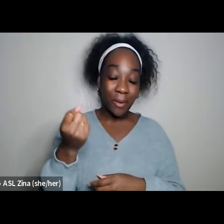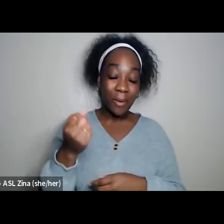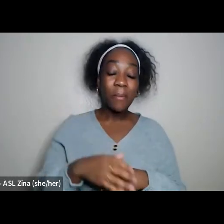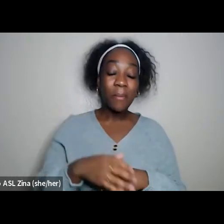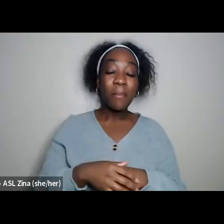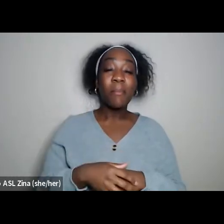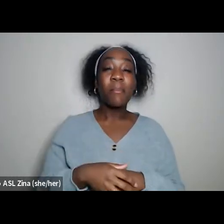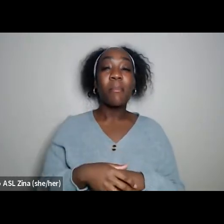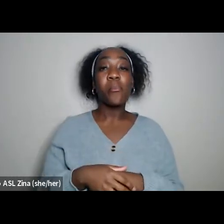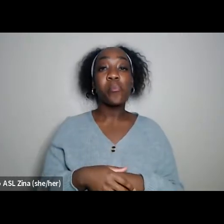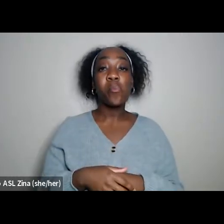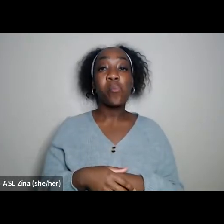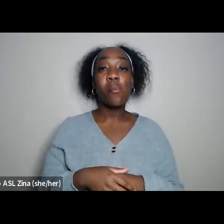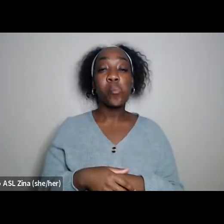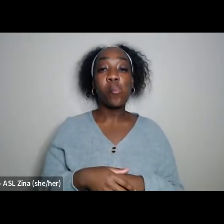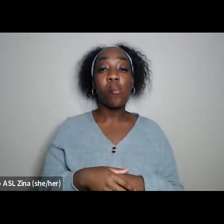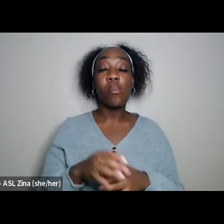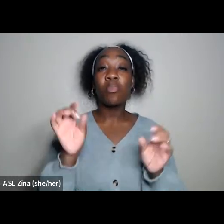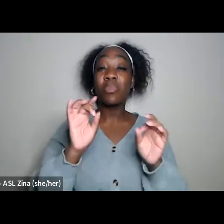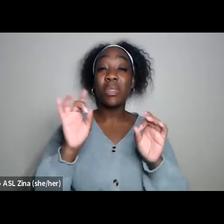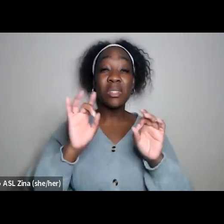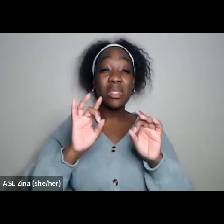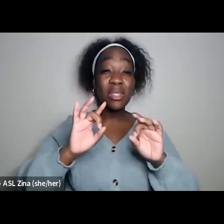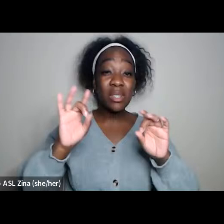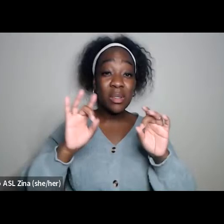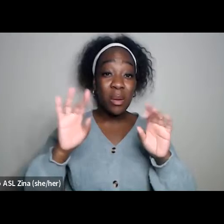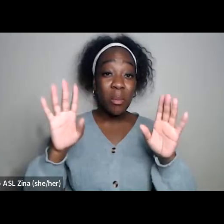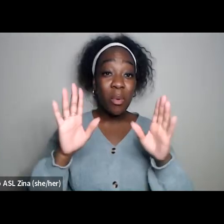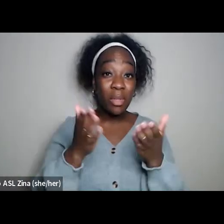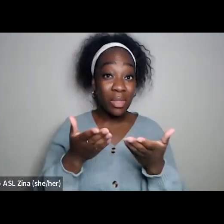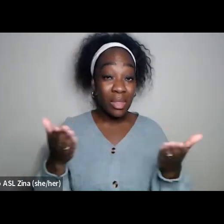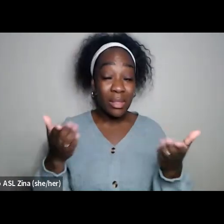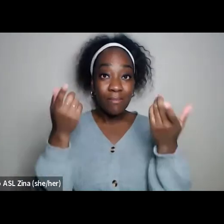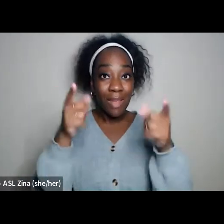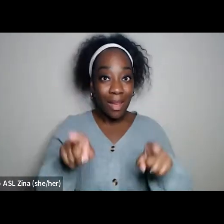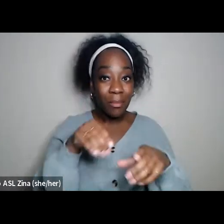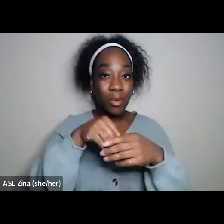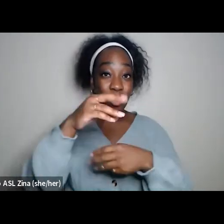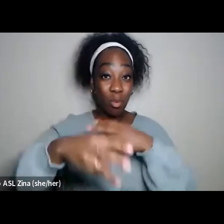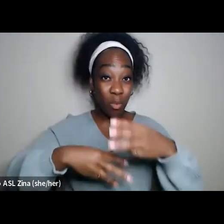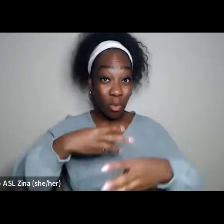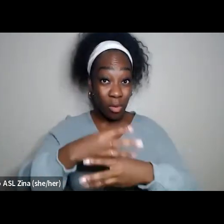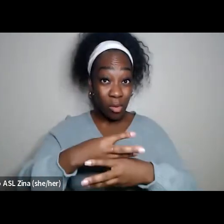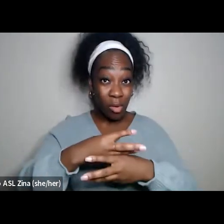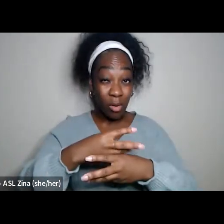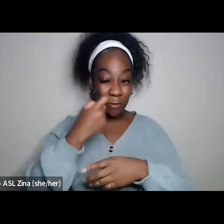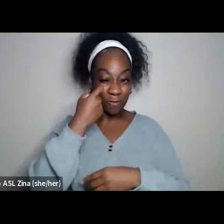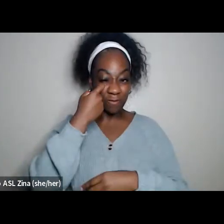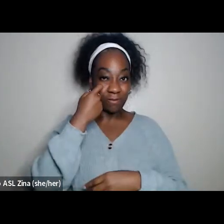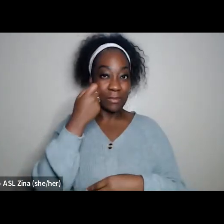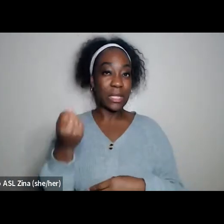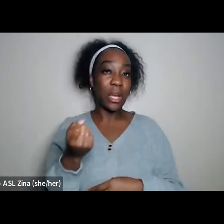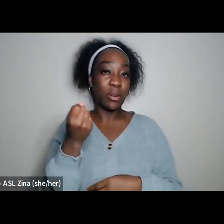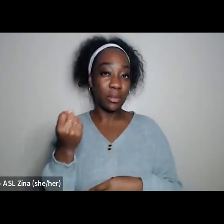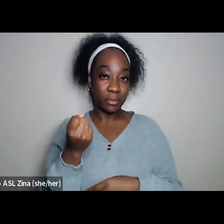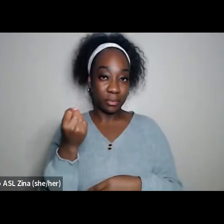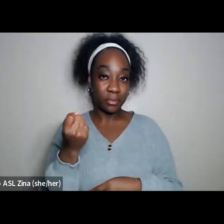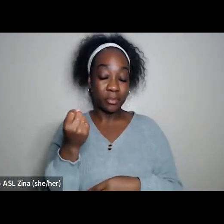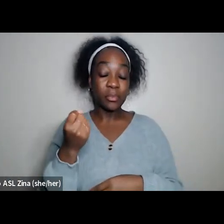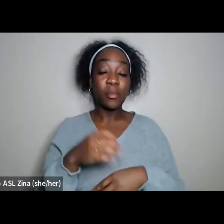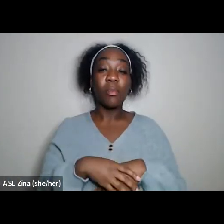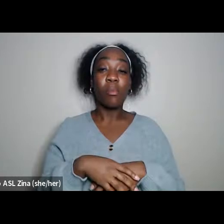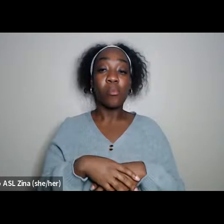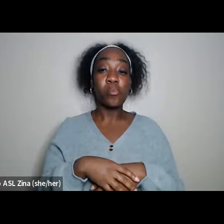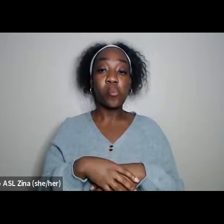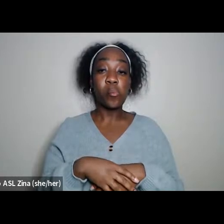terrible things that have happened in this world on Saturday and since Saturday.